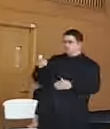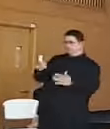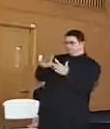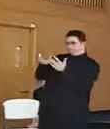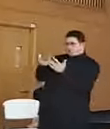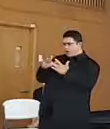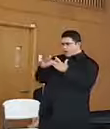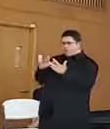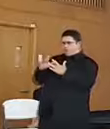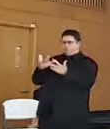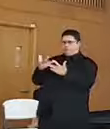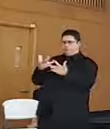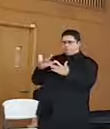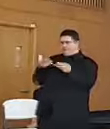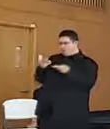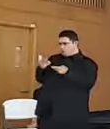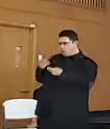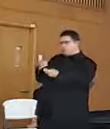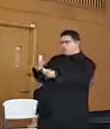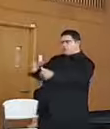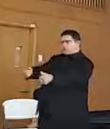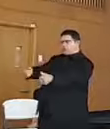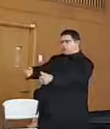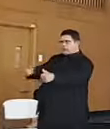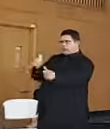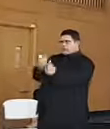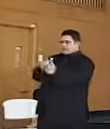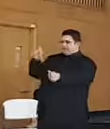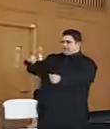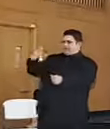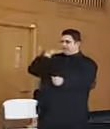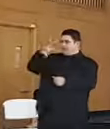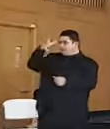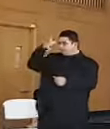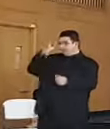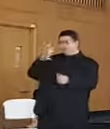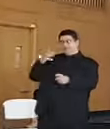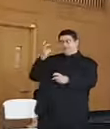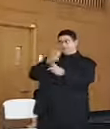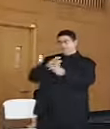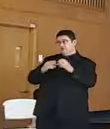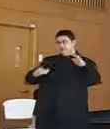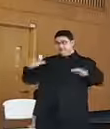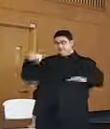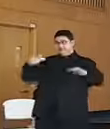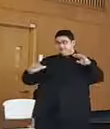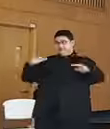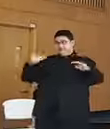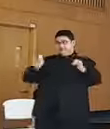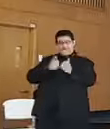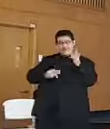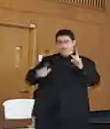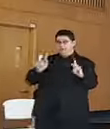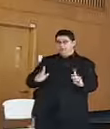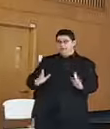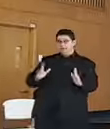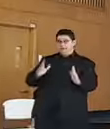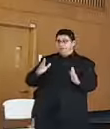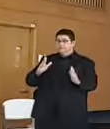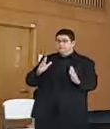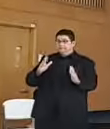online, getting this working smoothly with the needs of the parents. It's a very difficult balance. Everyone is going to